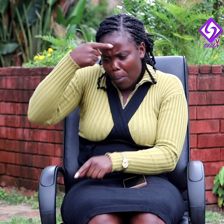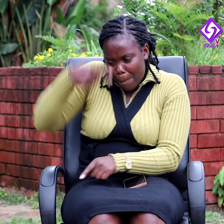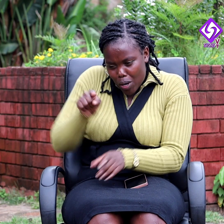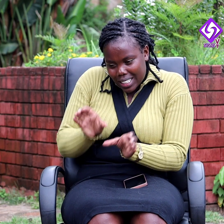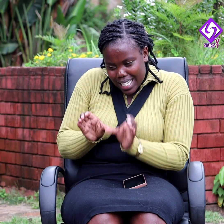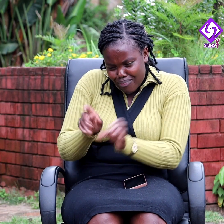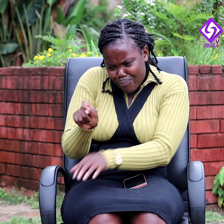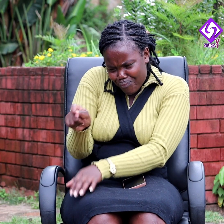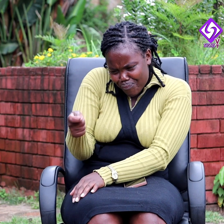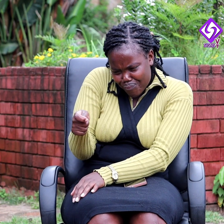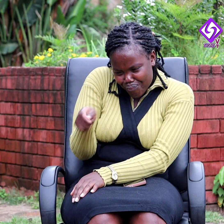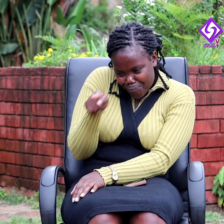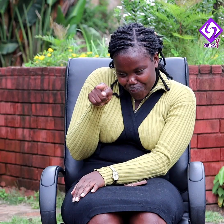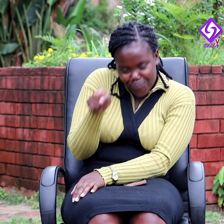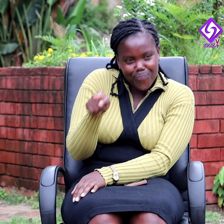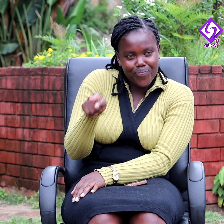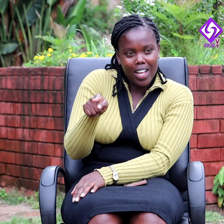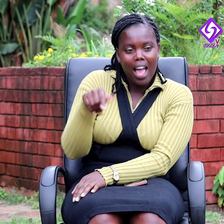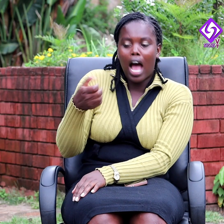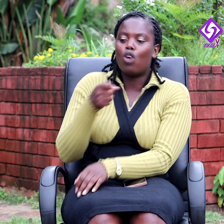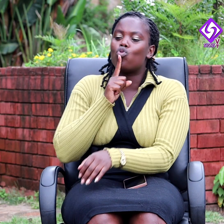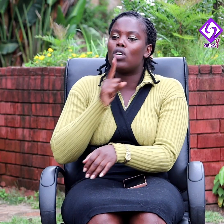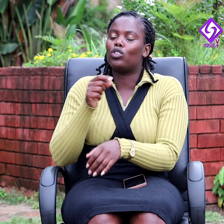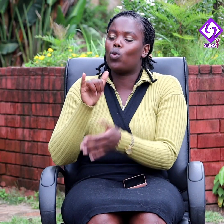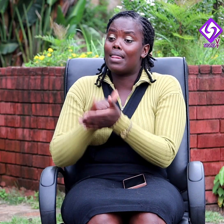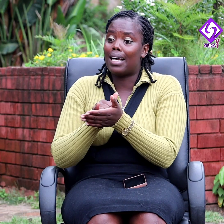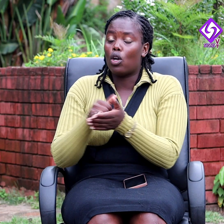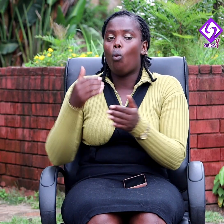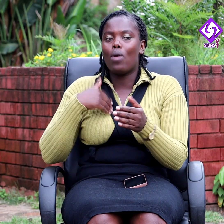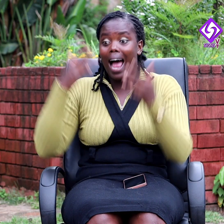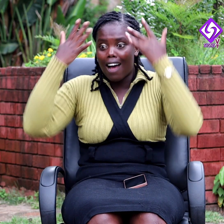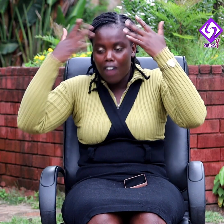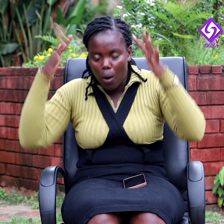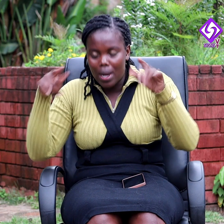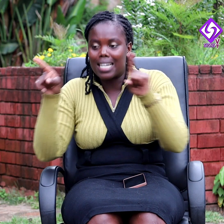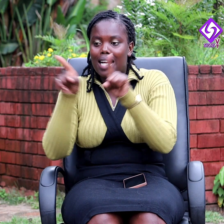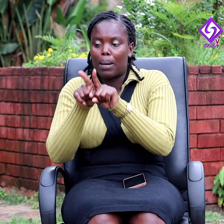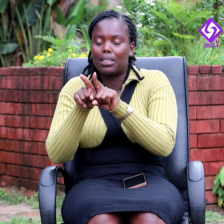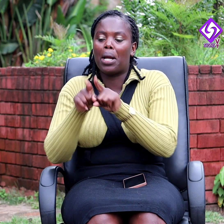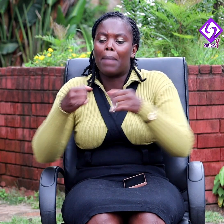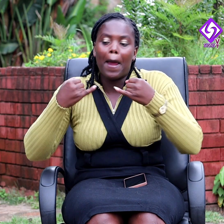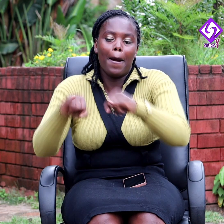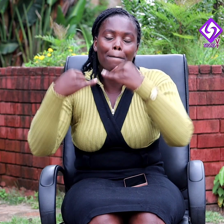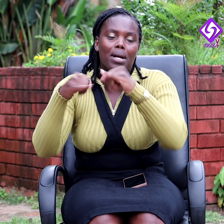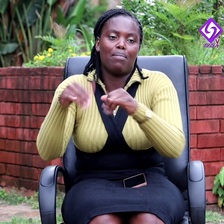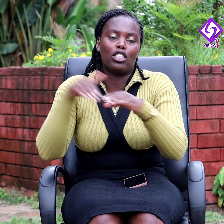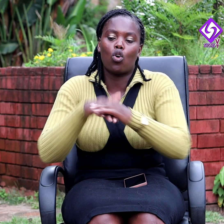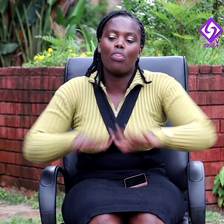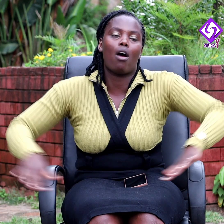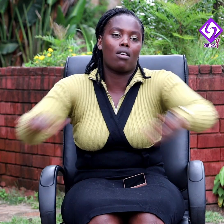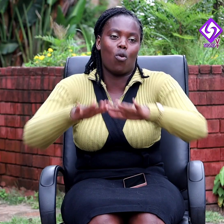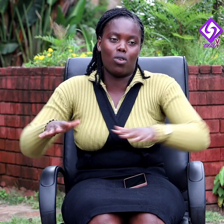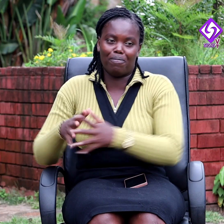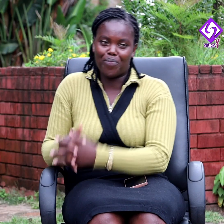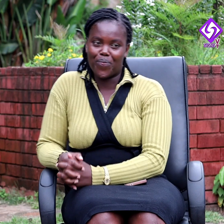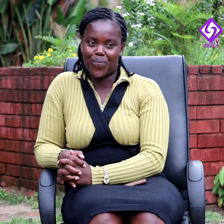girls' rights. And these policies are the key things that we really need to use as a country and create awareness and ensure